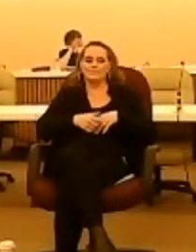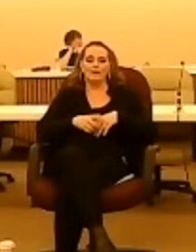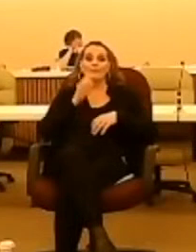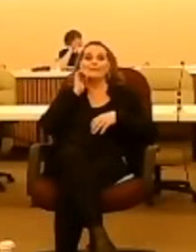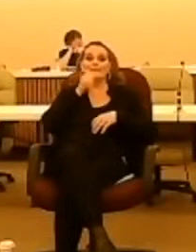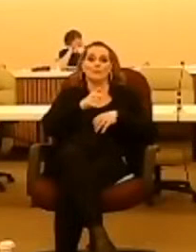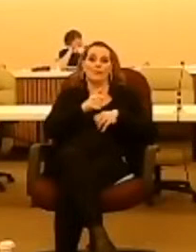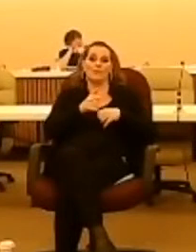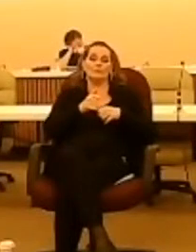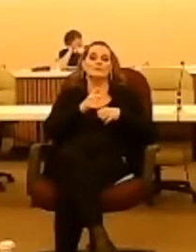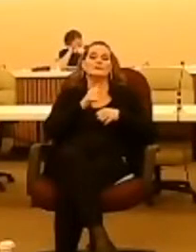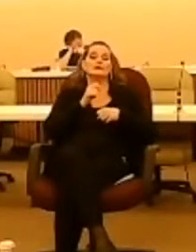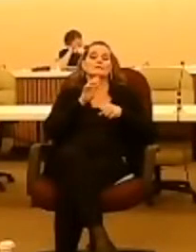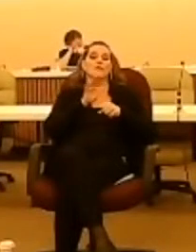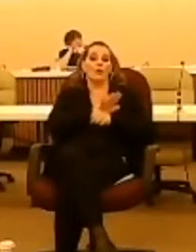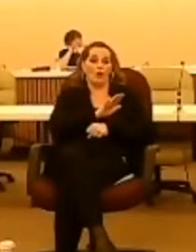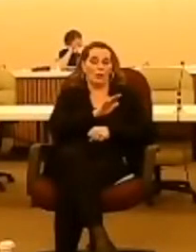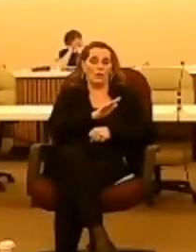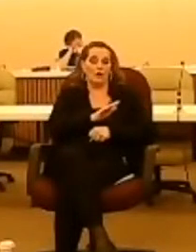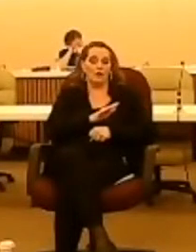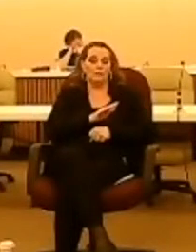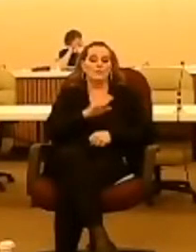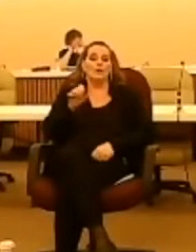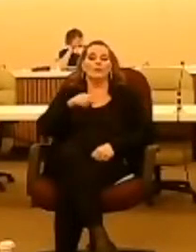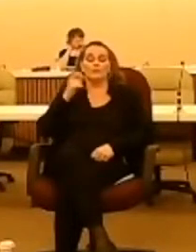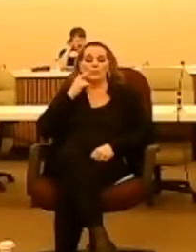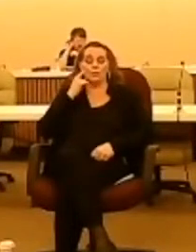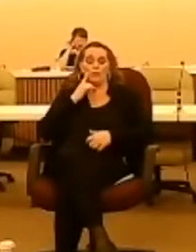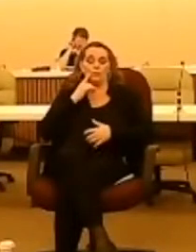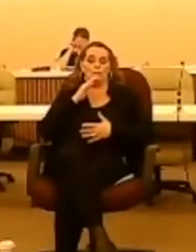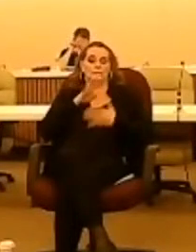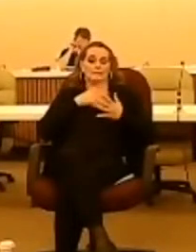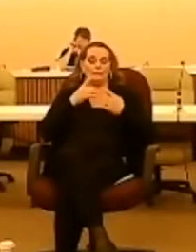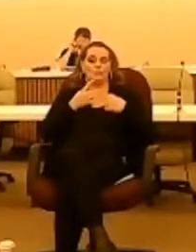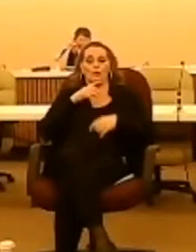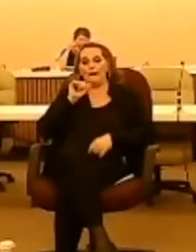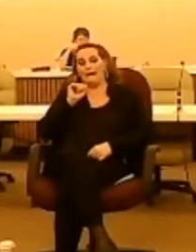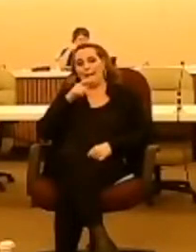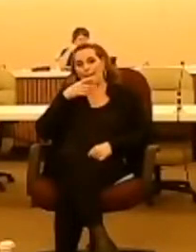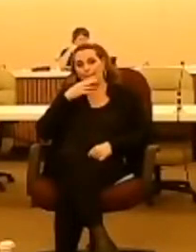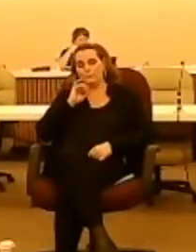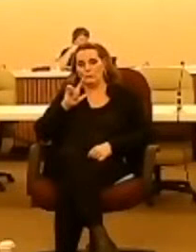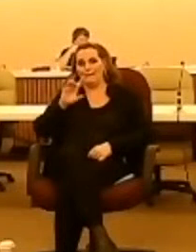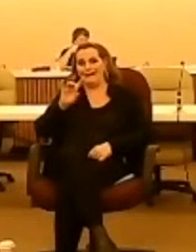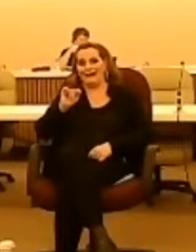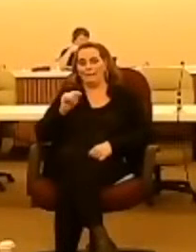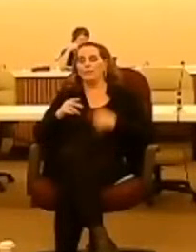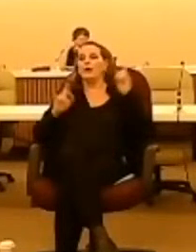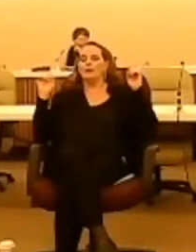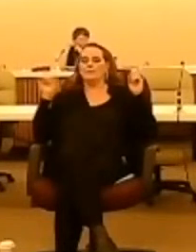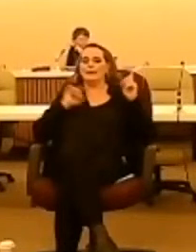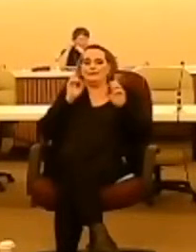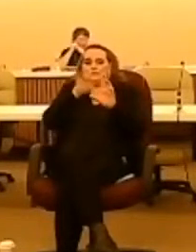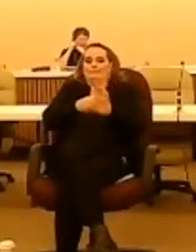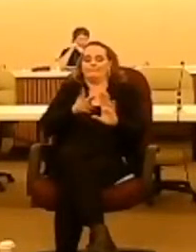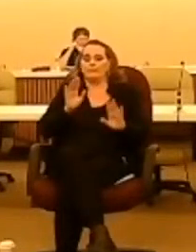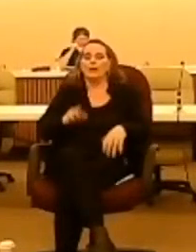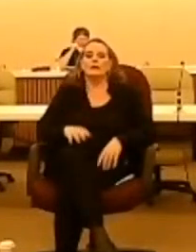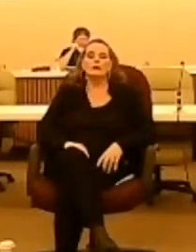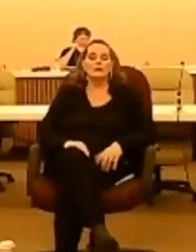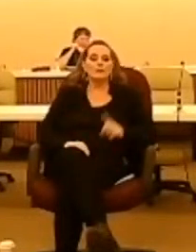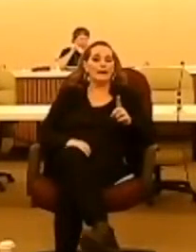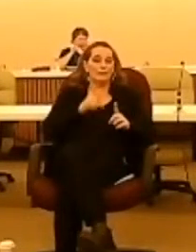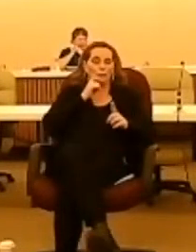is full. There's another one scheduled for April 8th. Let me just chime in. If you weren't able